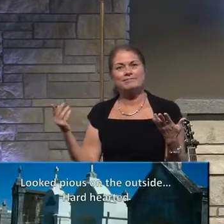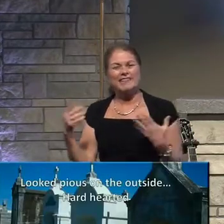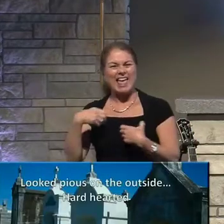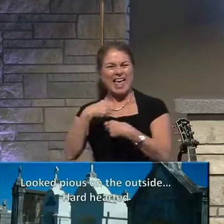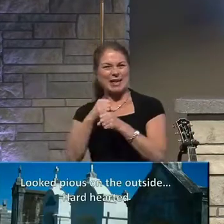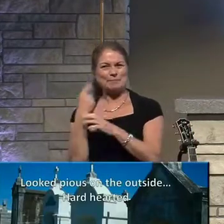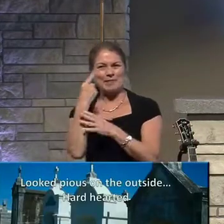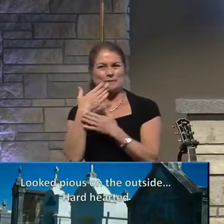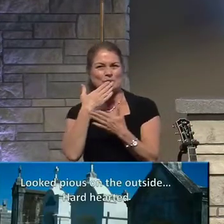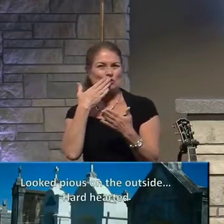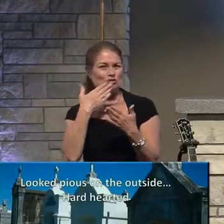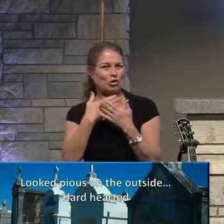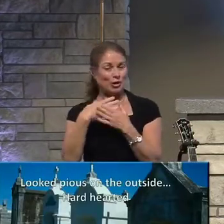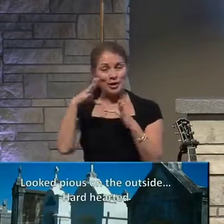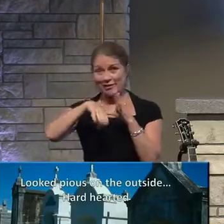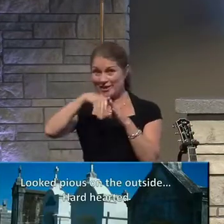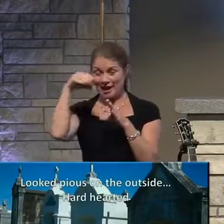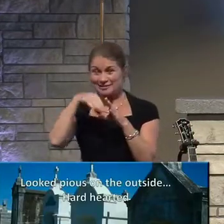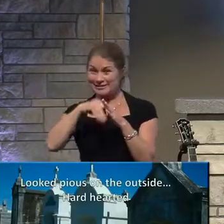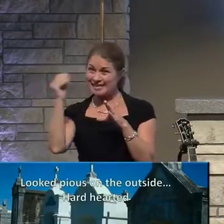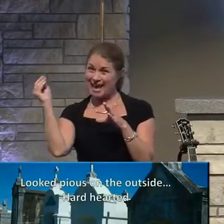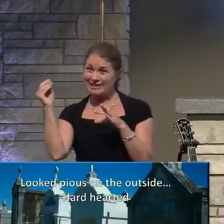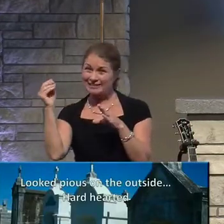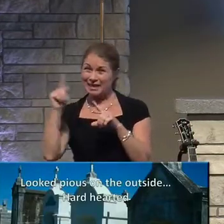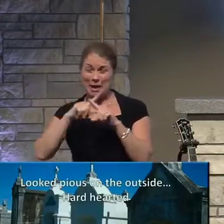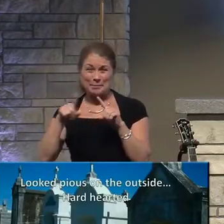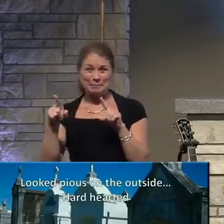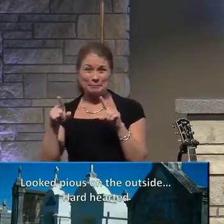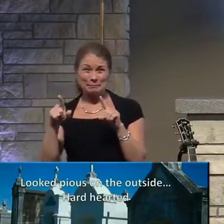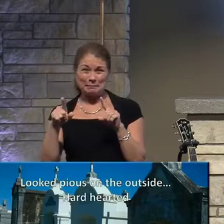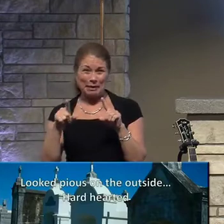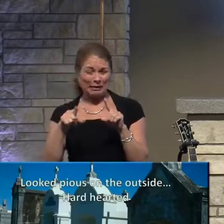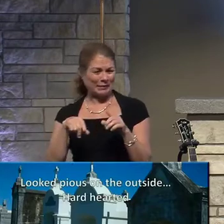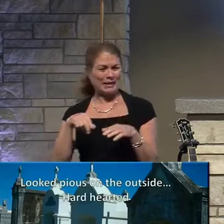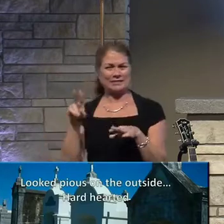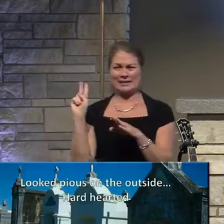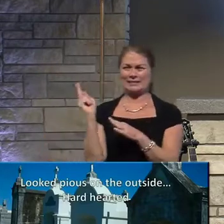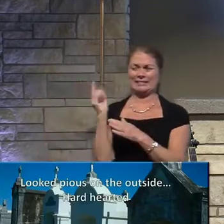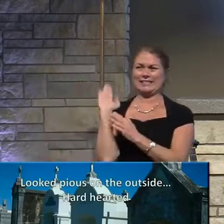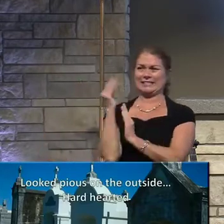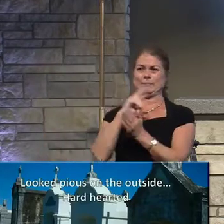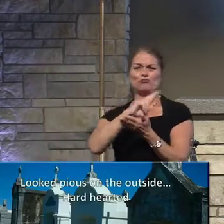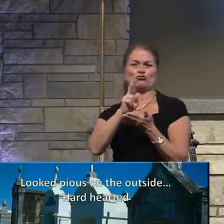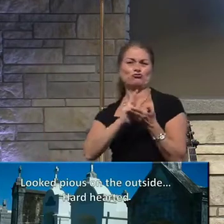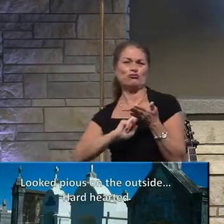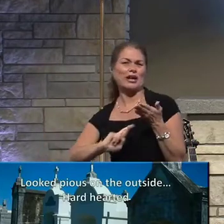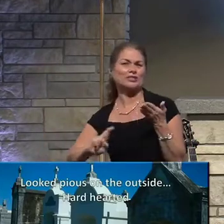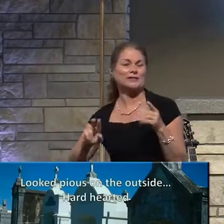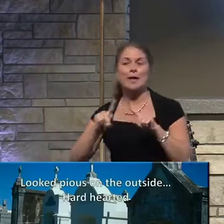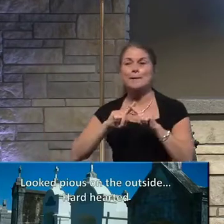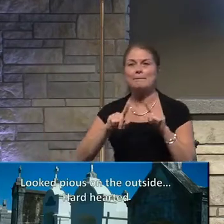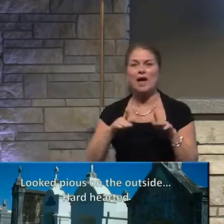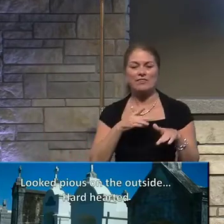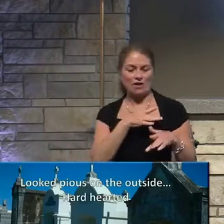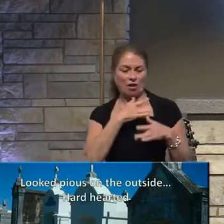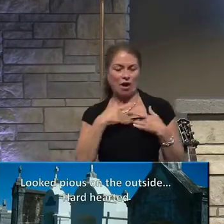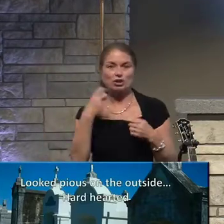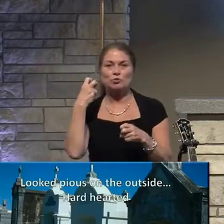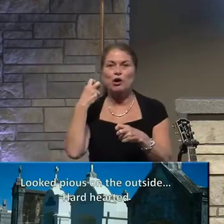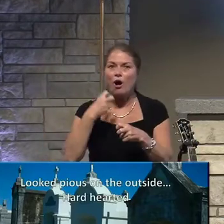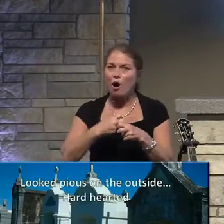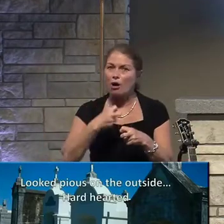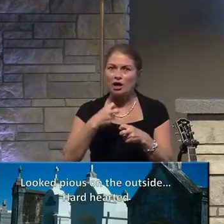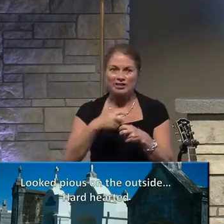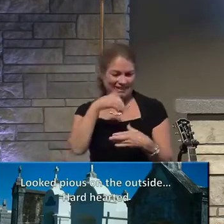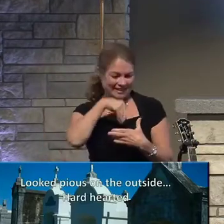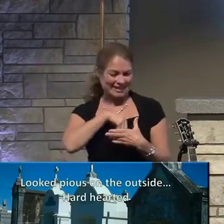look good on the outside. It made them look pious in the eyes of men, but their hearts were hard, and